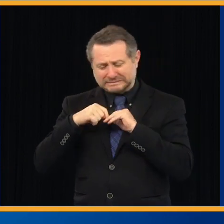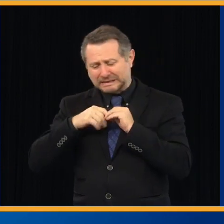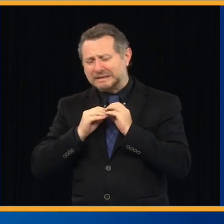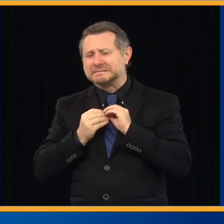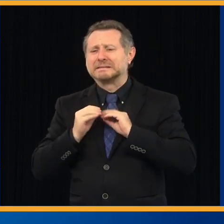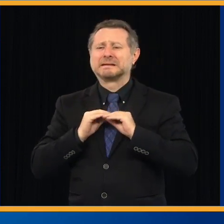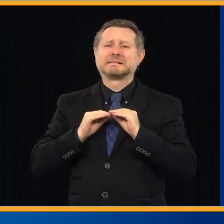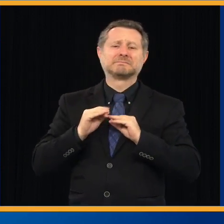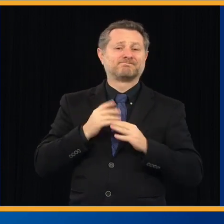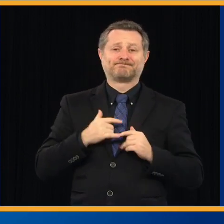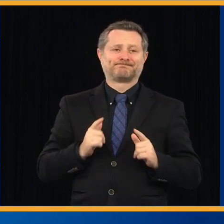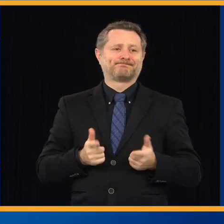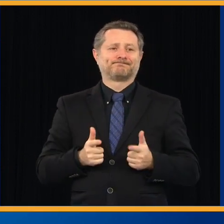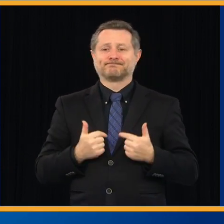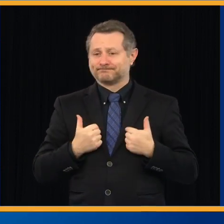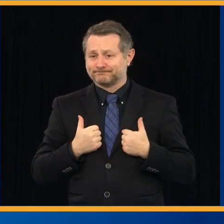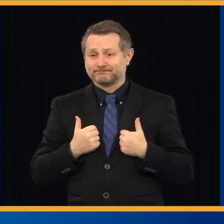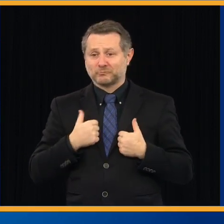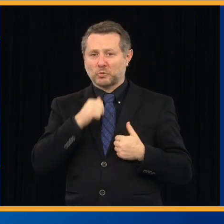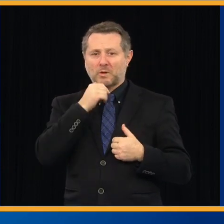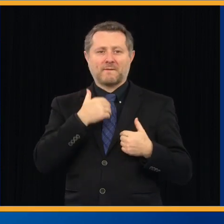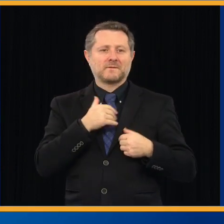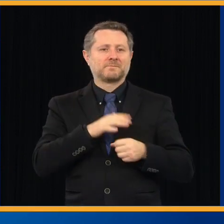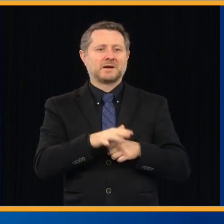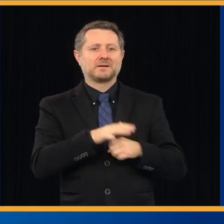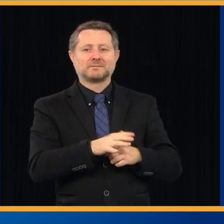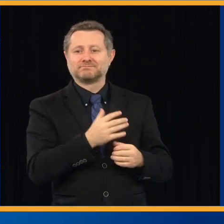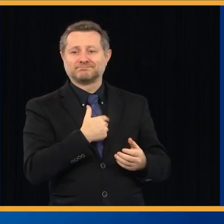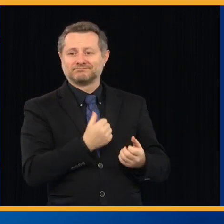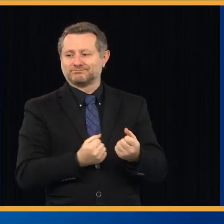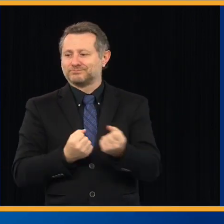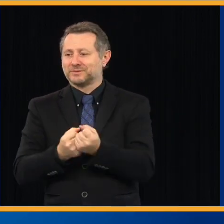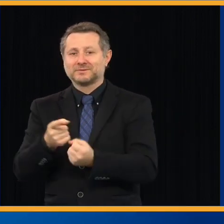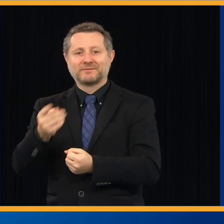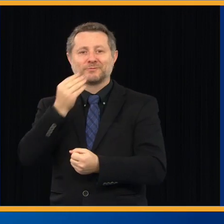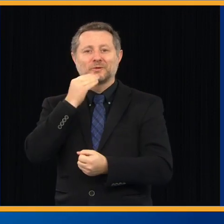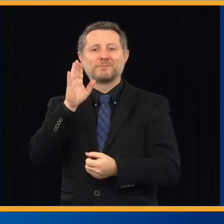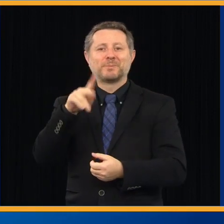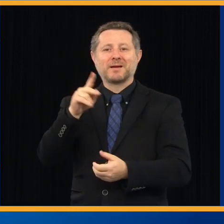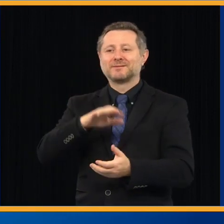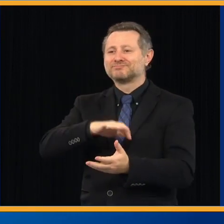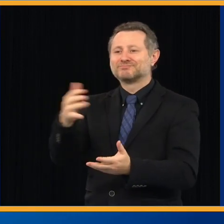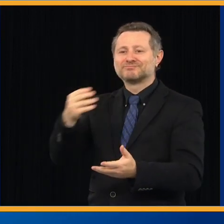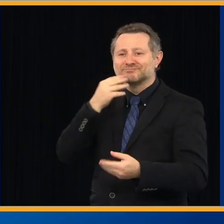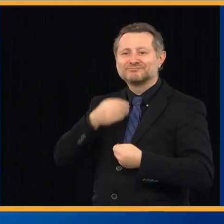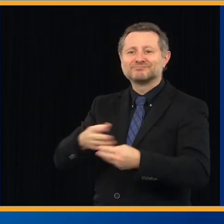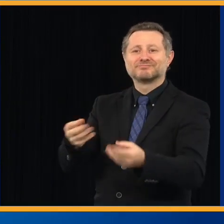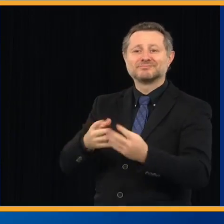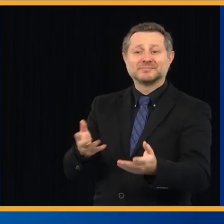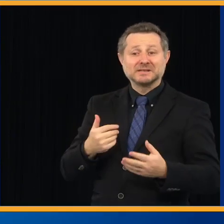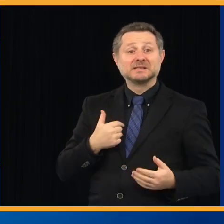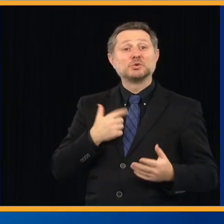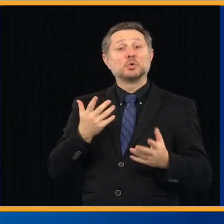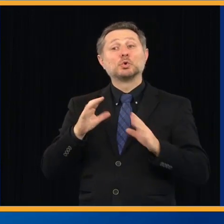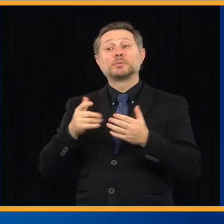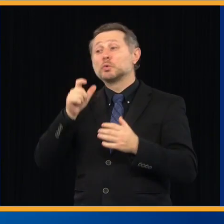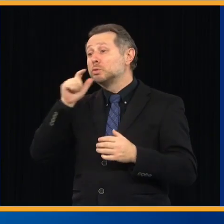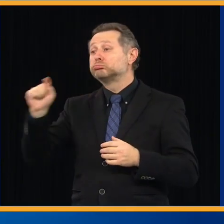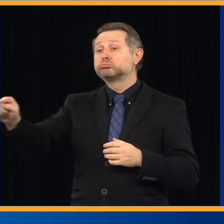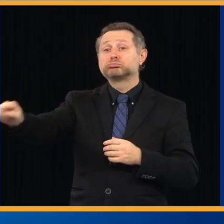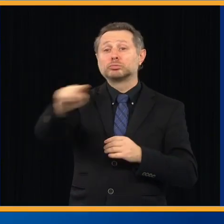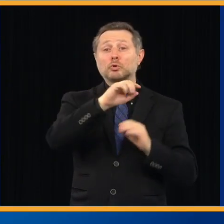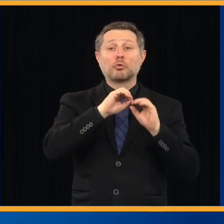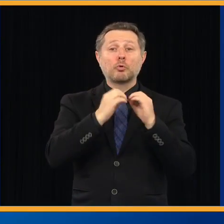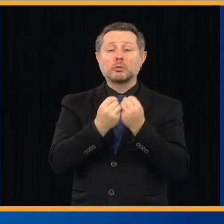on. So we don't have the state funds to do what's needed, but we would appreciate donations for the food